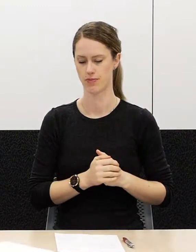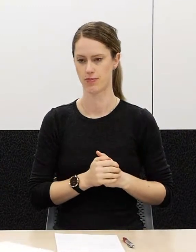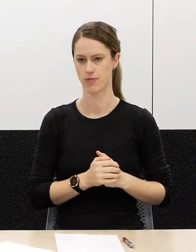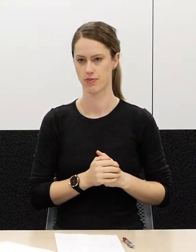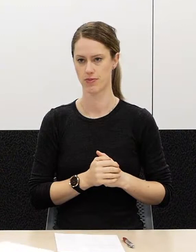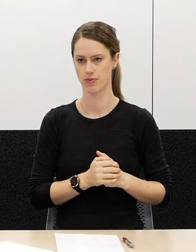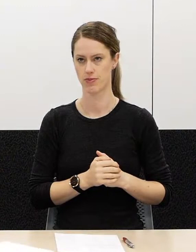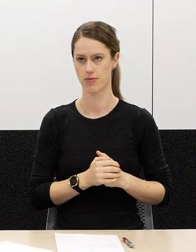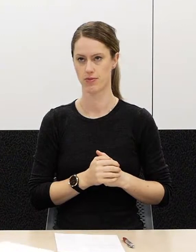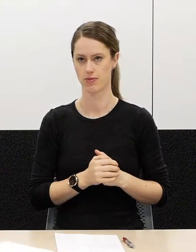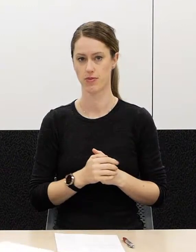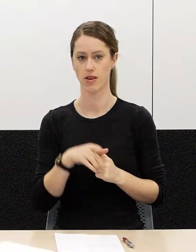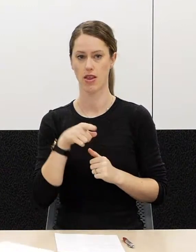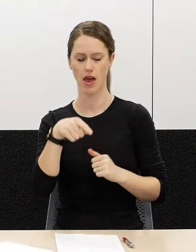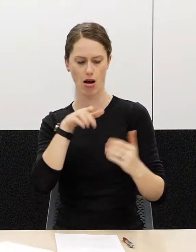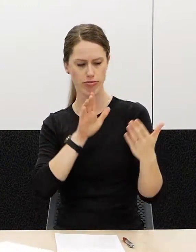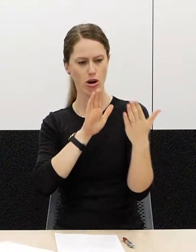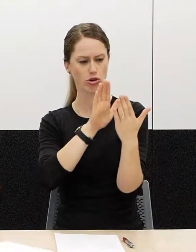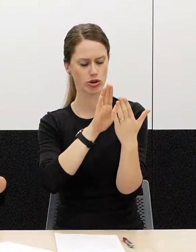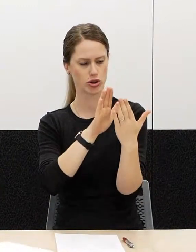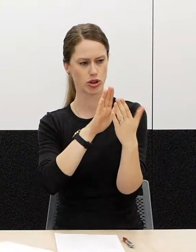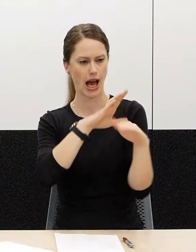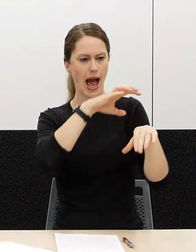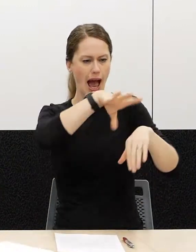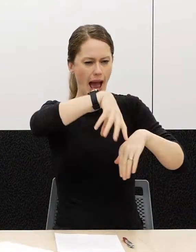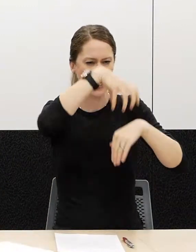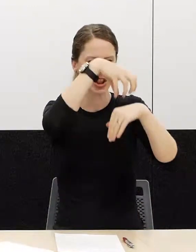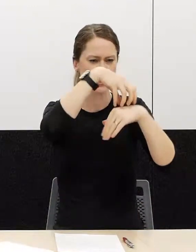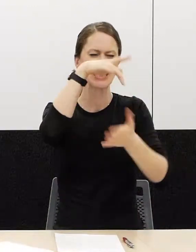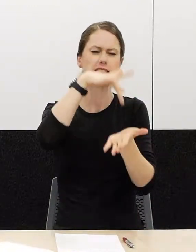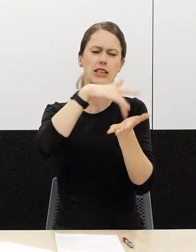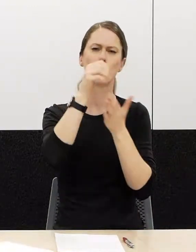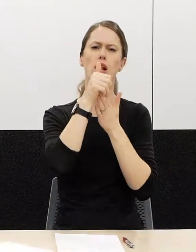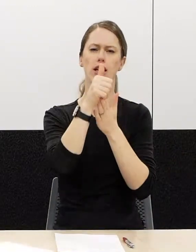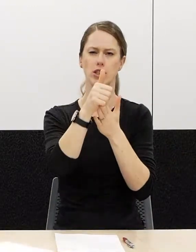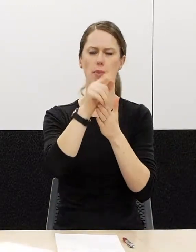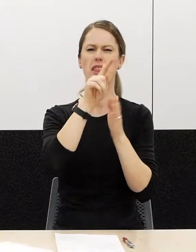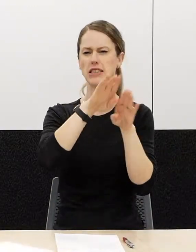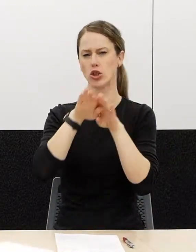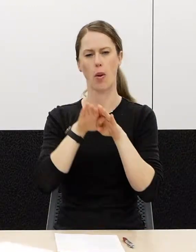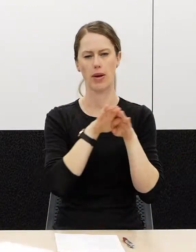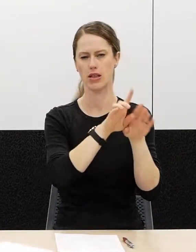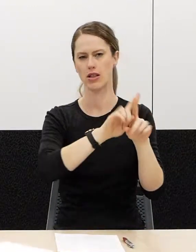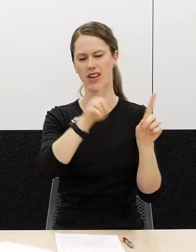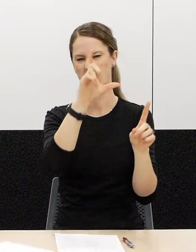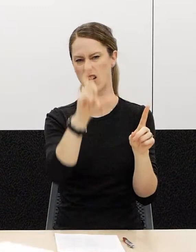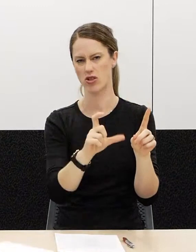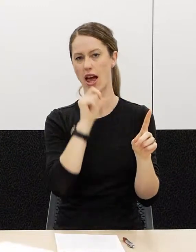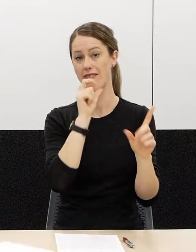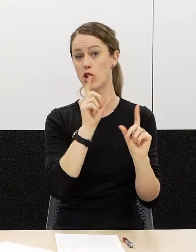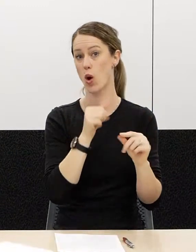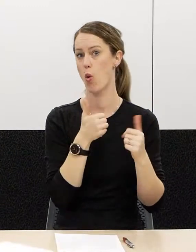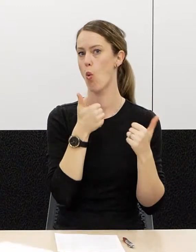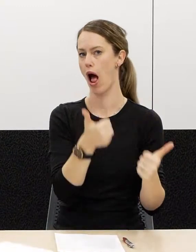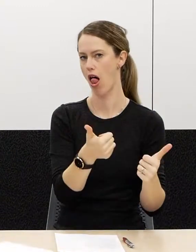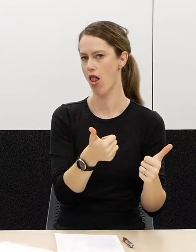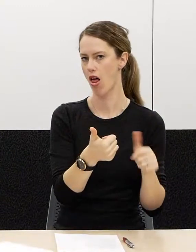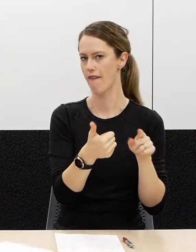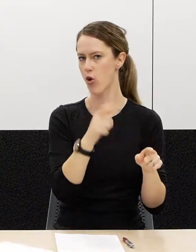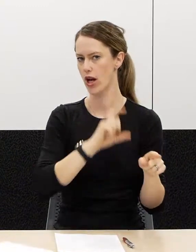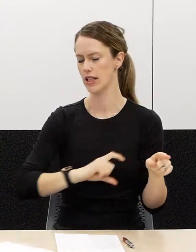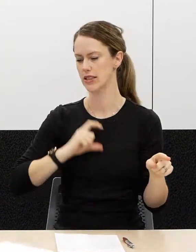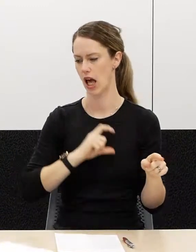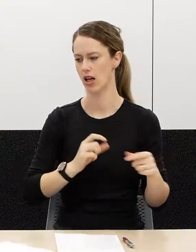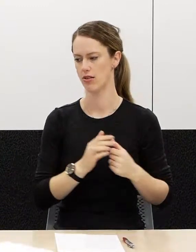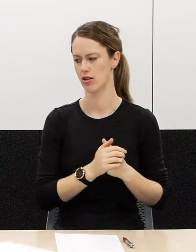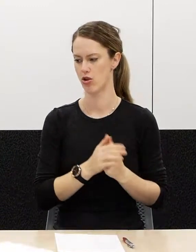it's that sort of approach, that kind of agency approach or central leadership is very common in countries that are doing well in terms of cancer.